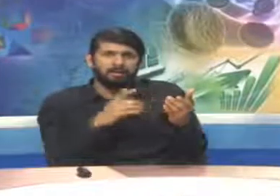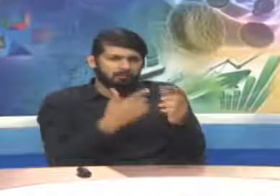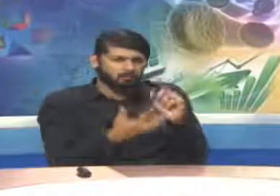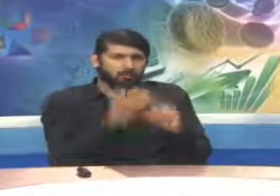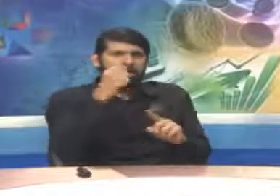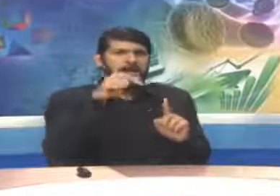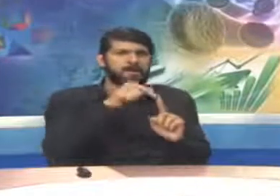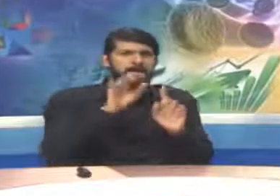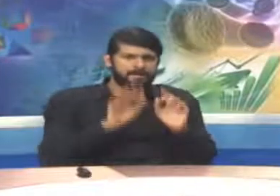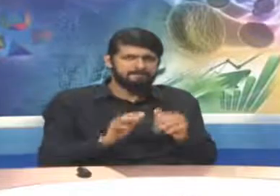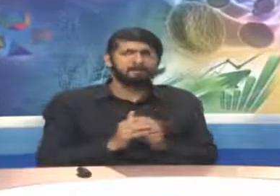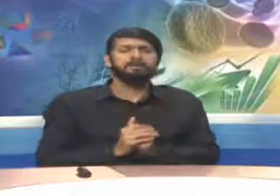liberalism